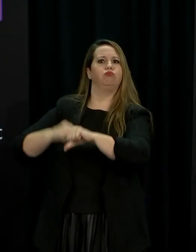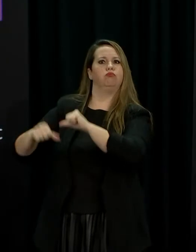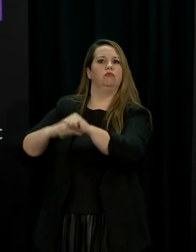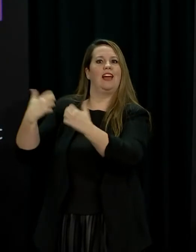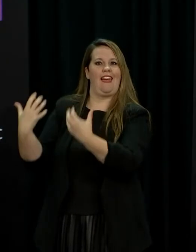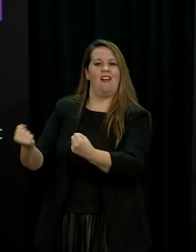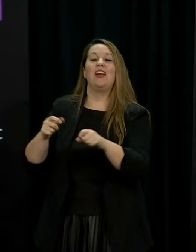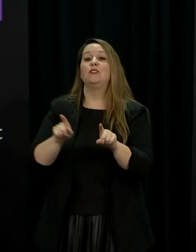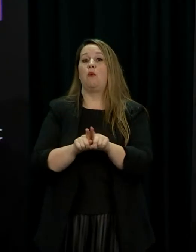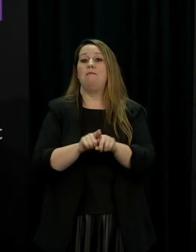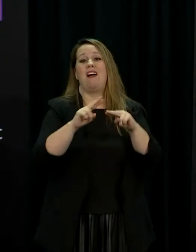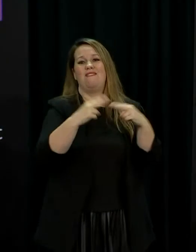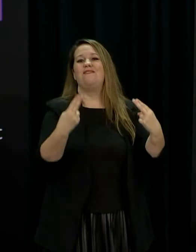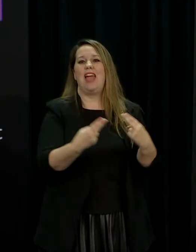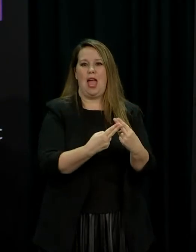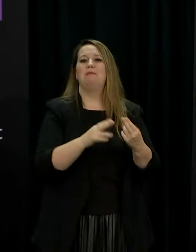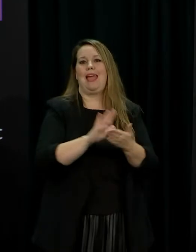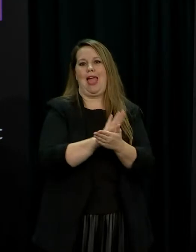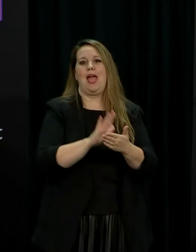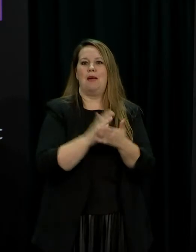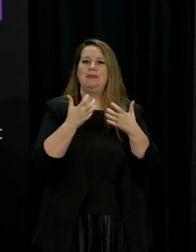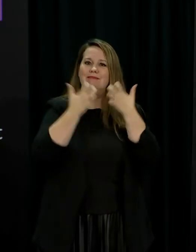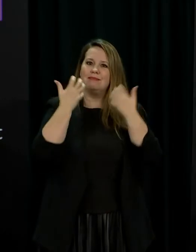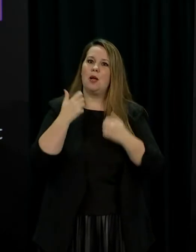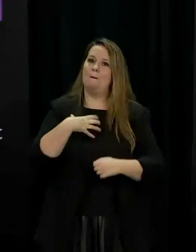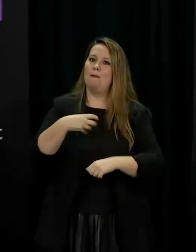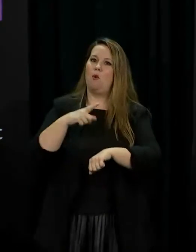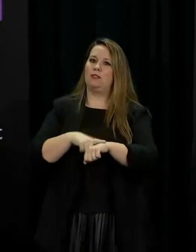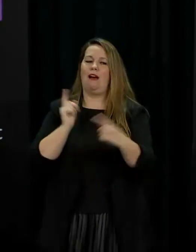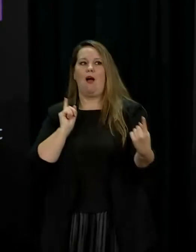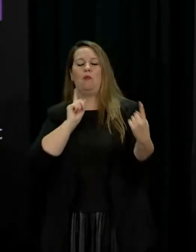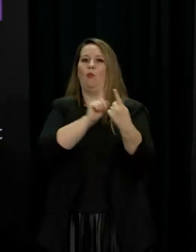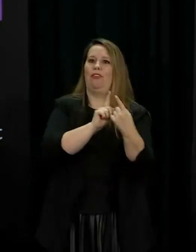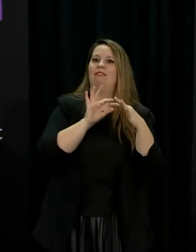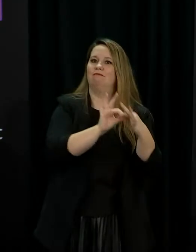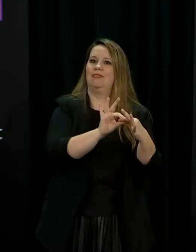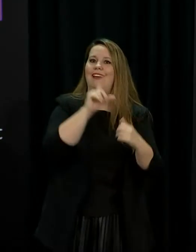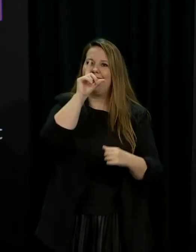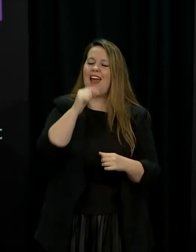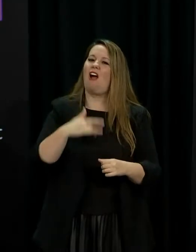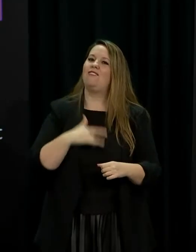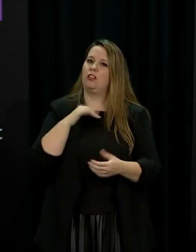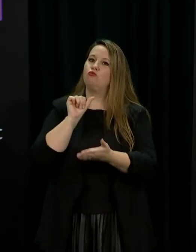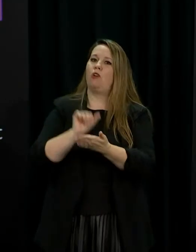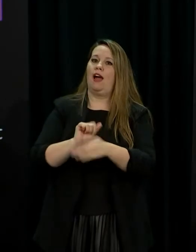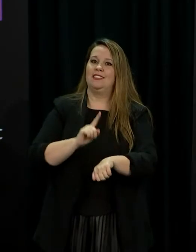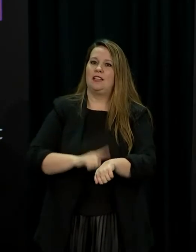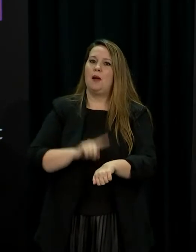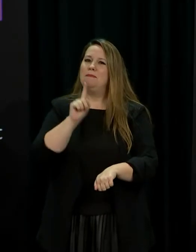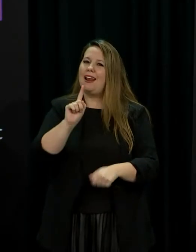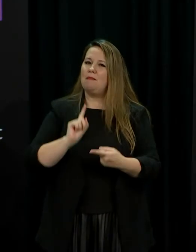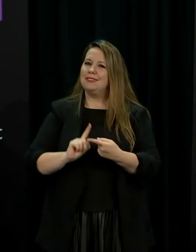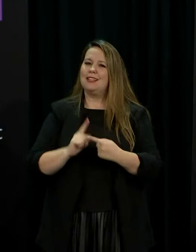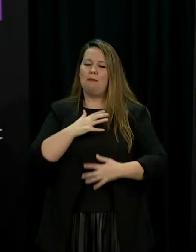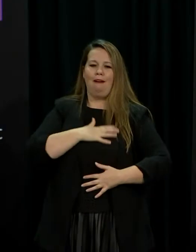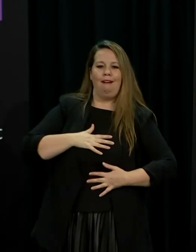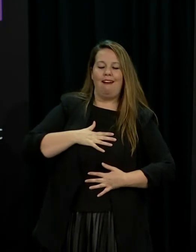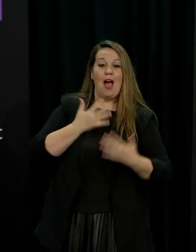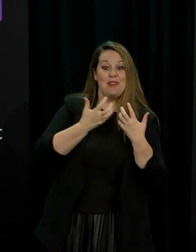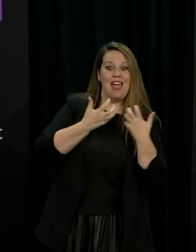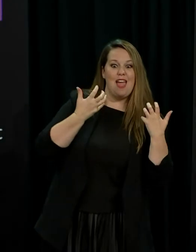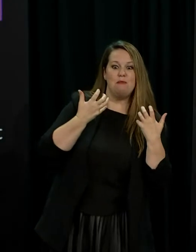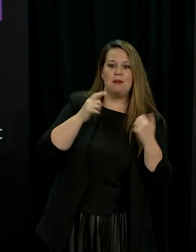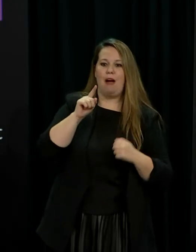have a little more of my time. I just felt it was the right time. And of course it is with very mixed feelings. Because I work